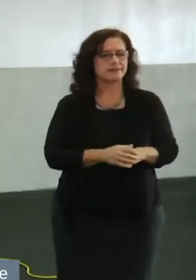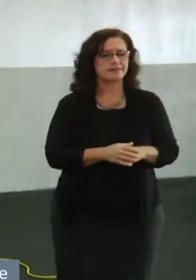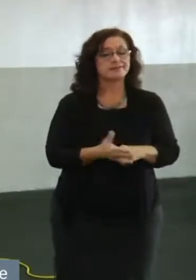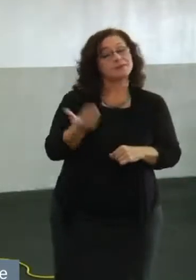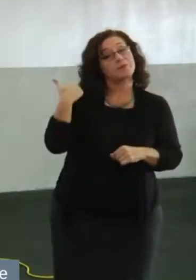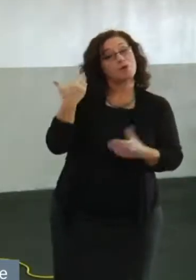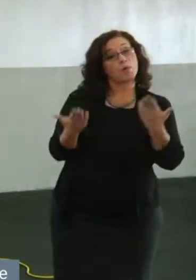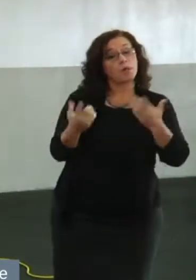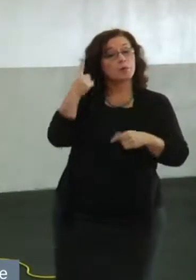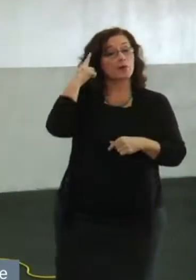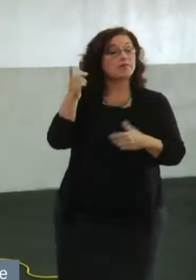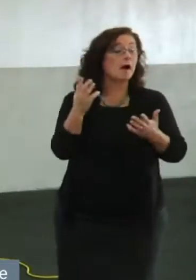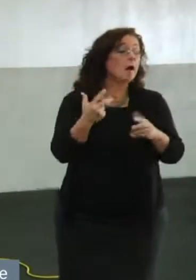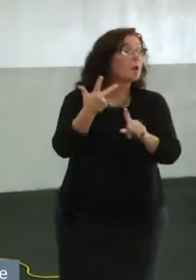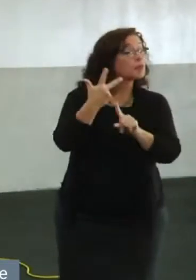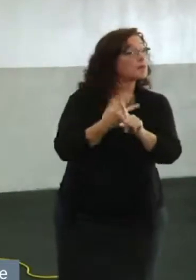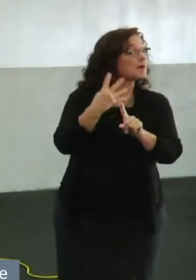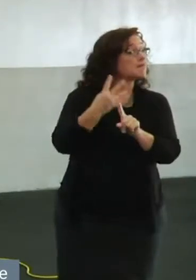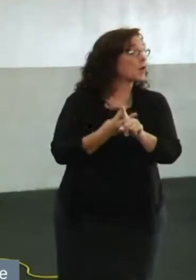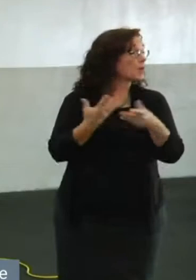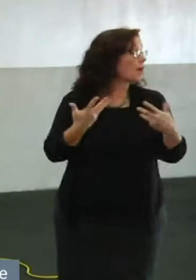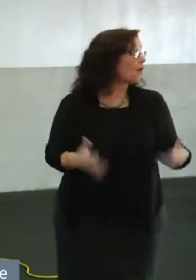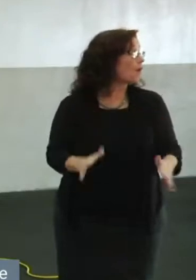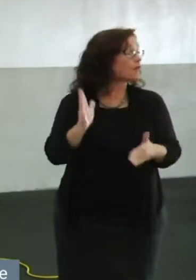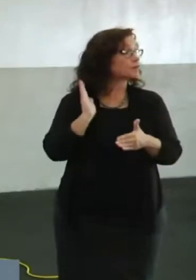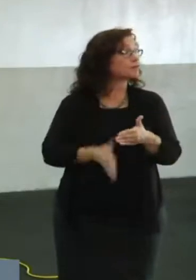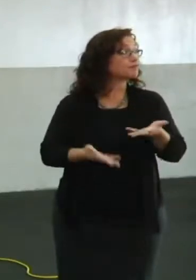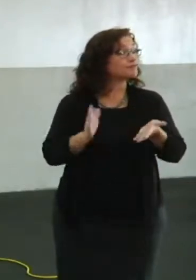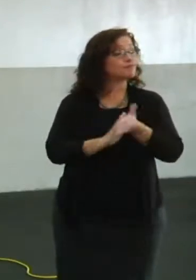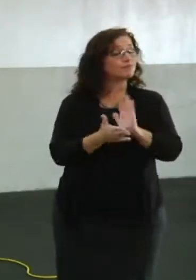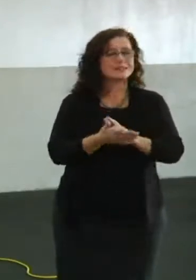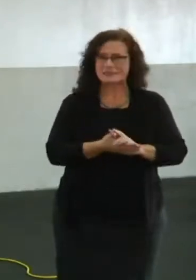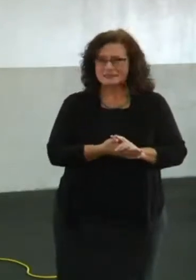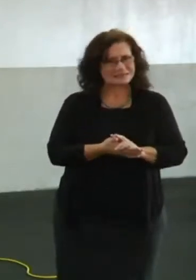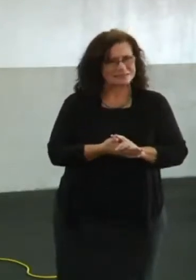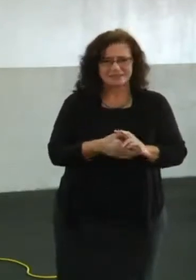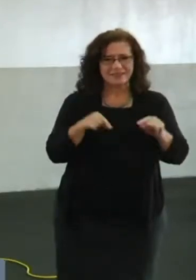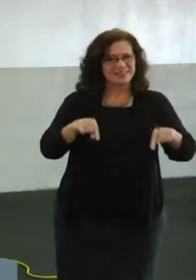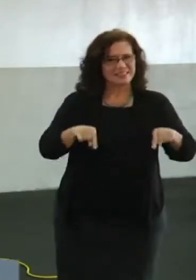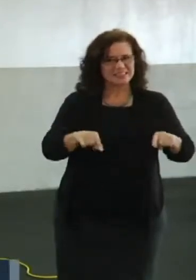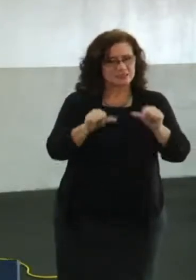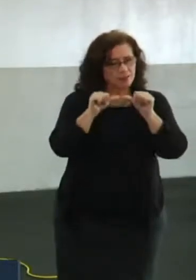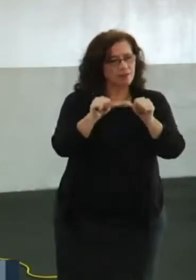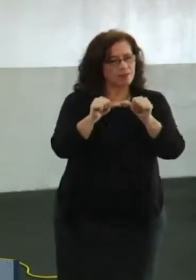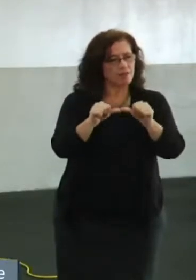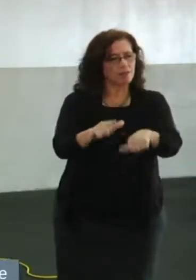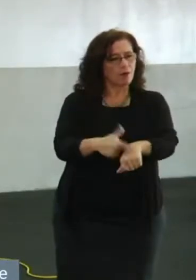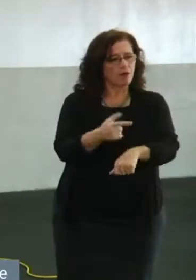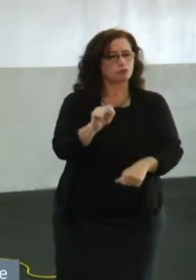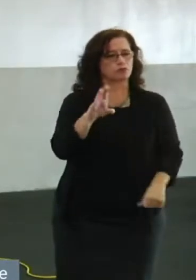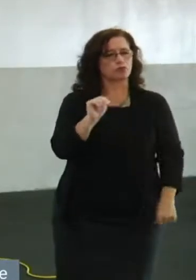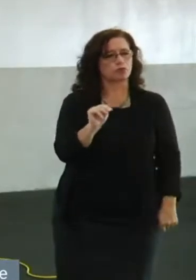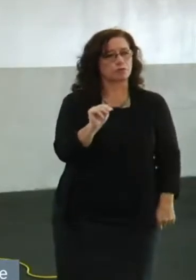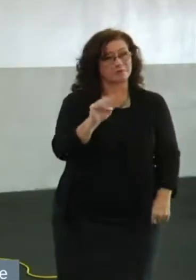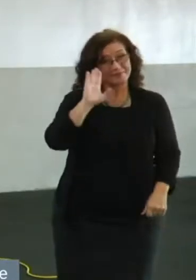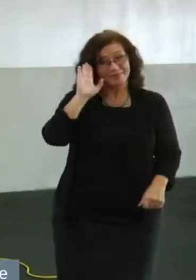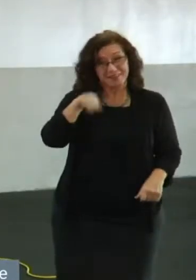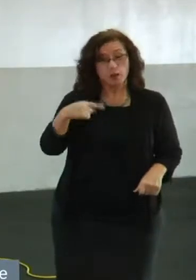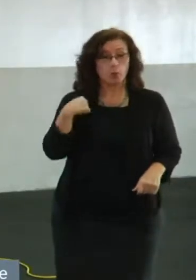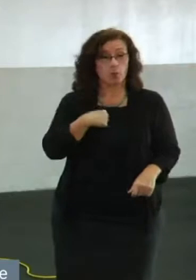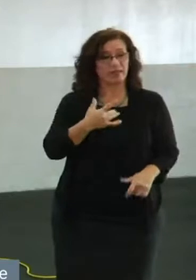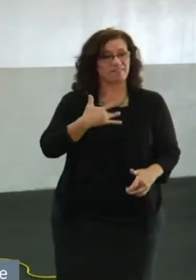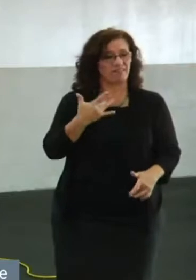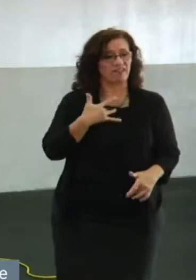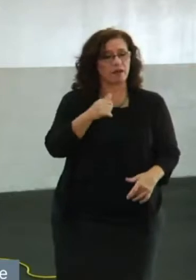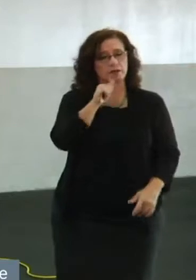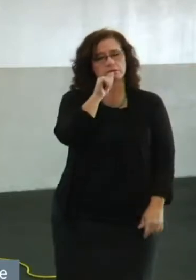sprint, and we all are becoming fatigued with this, and we know it can be really tough. But it's really important